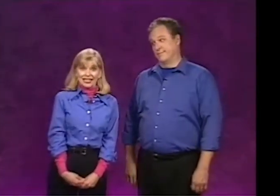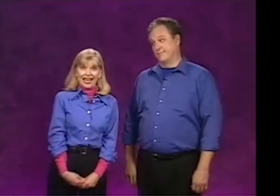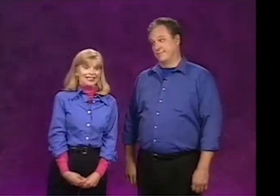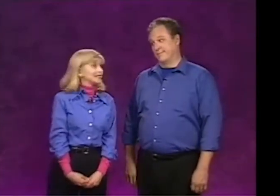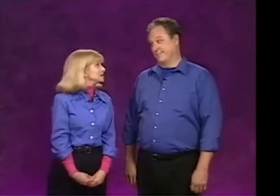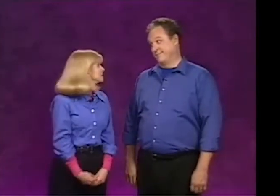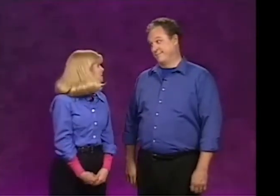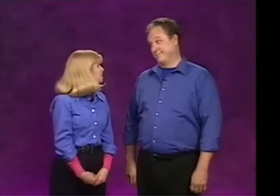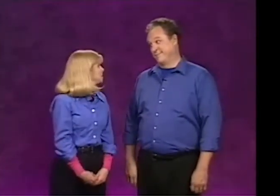set,